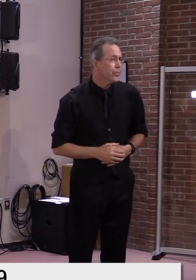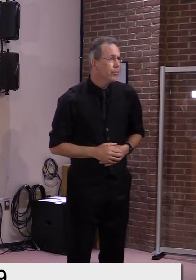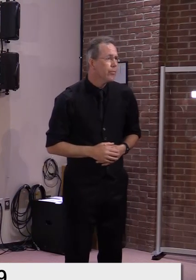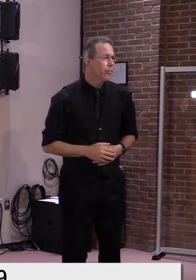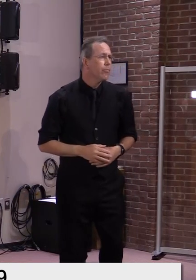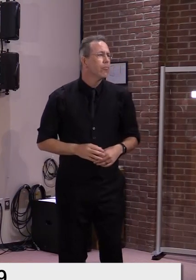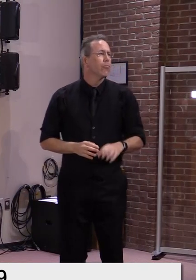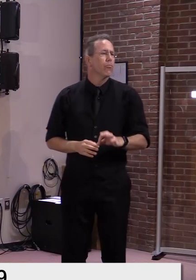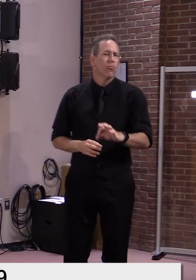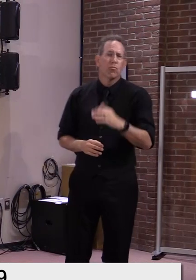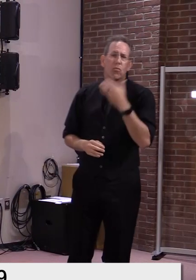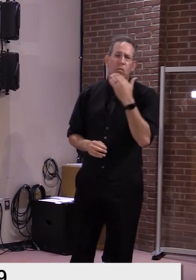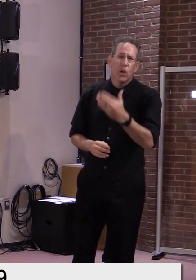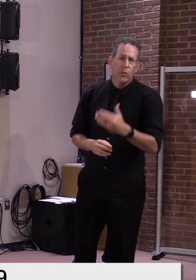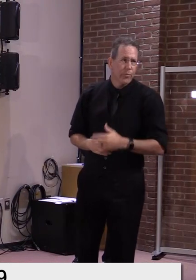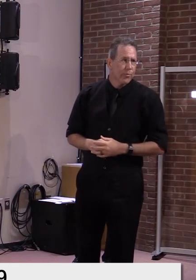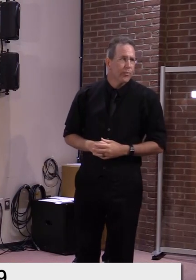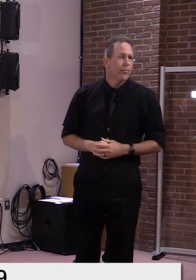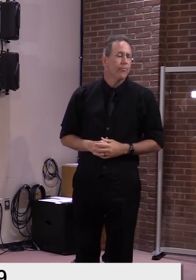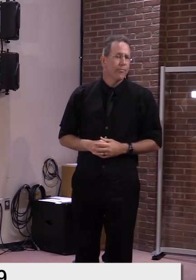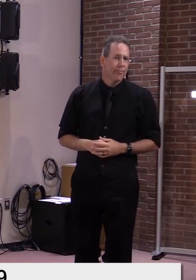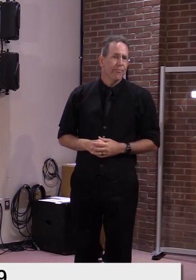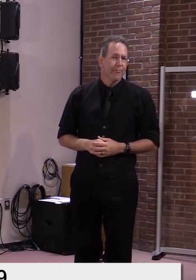much, Commissioner. Thank you, Governor. Thank you.